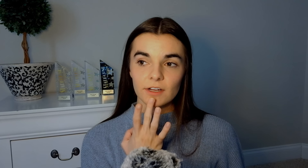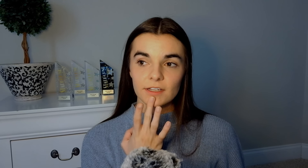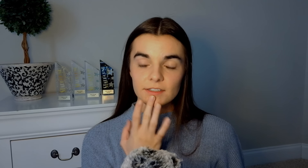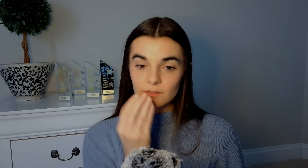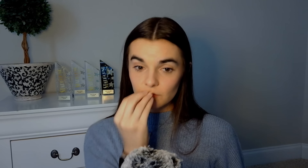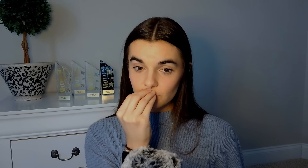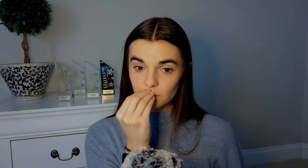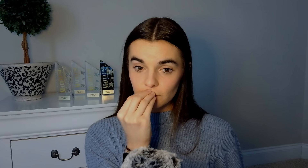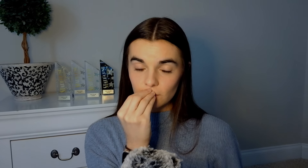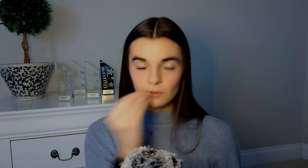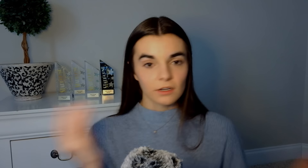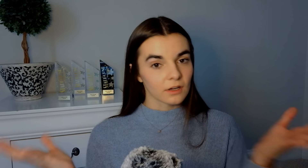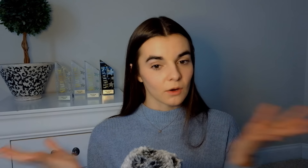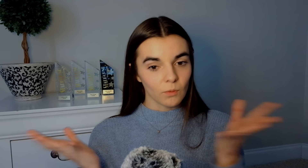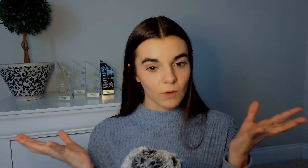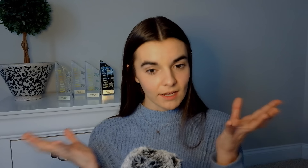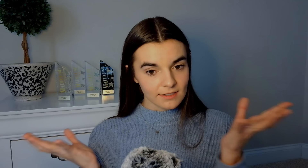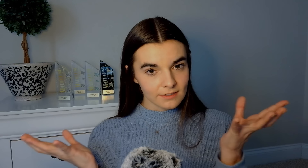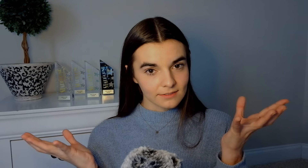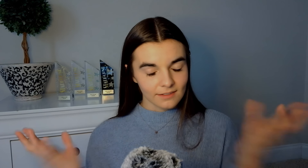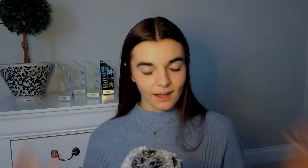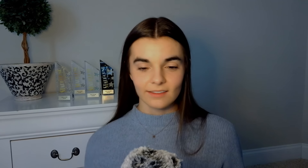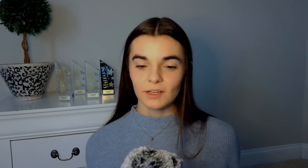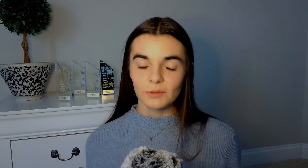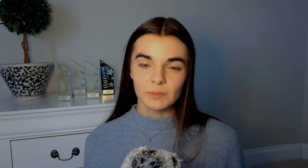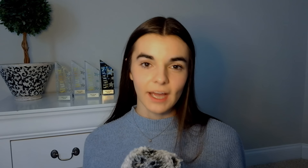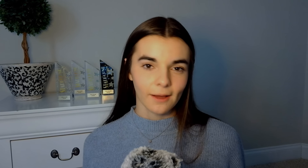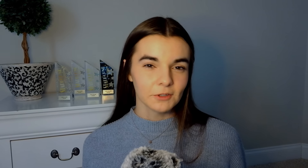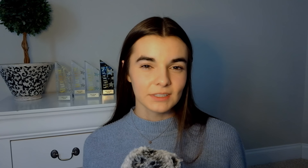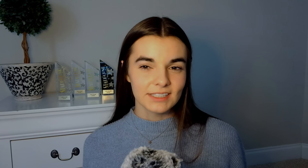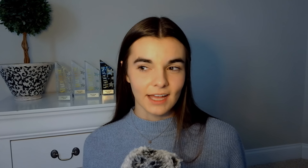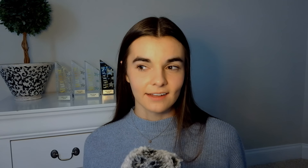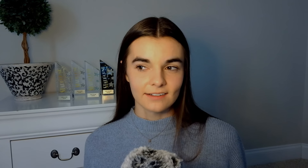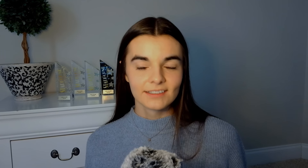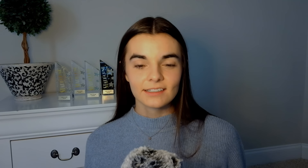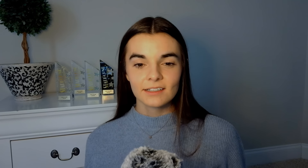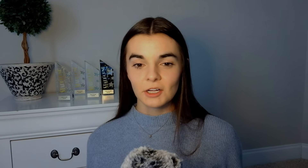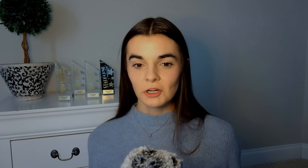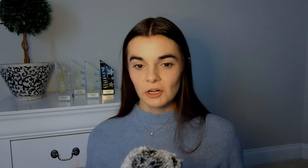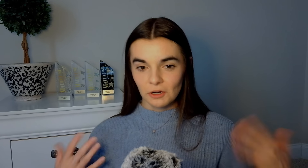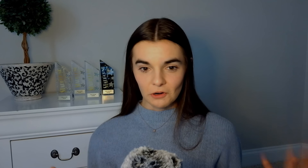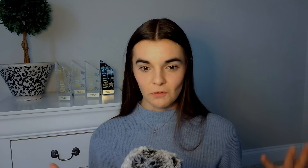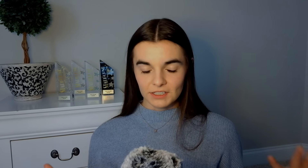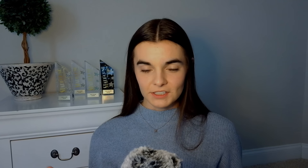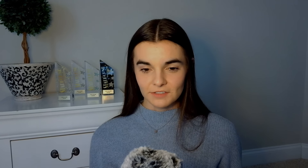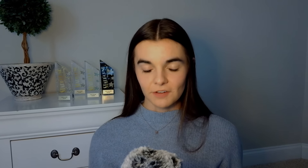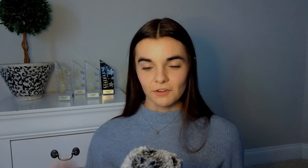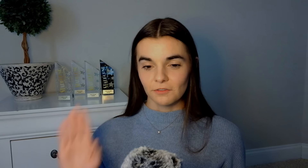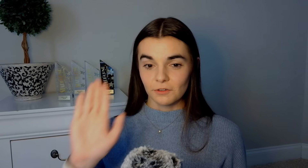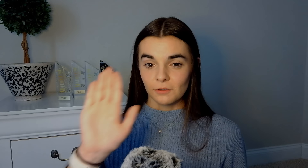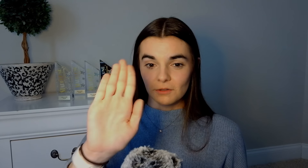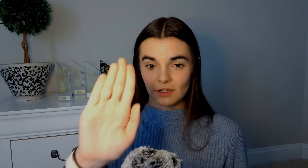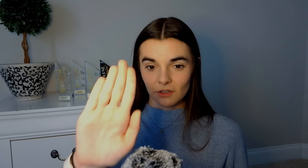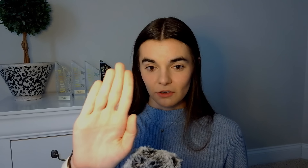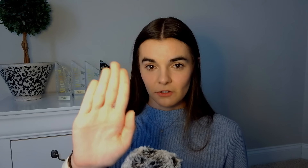favorite food, what? I think would be how you would sign. What's your favorite food?